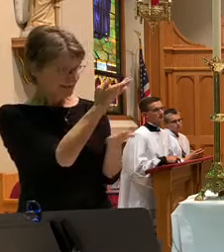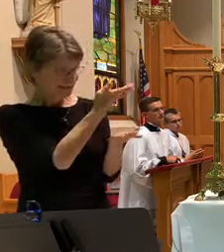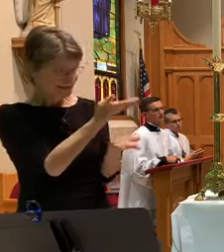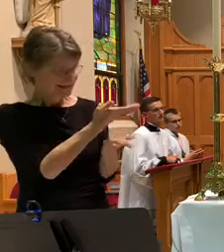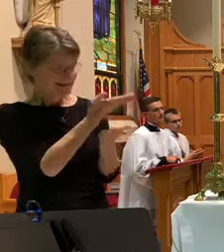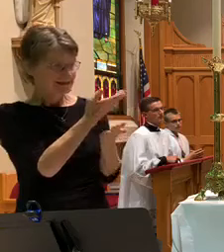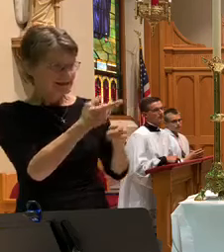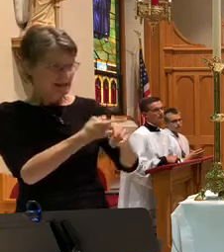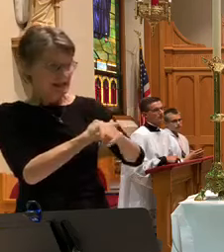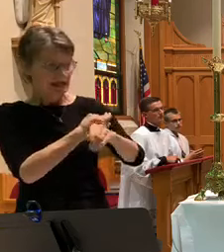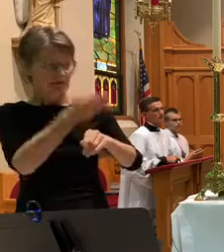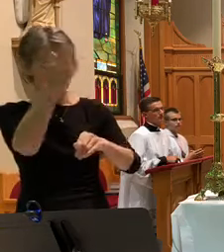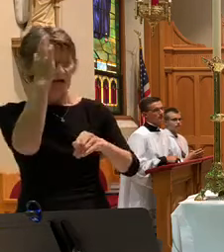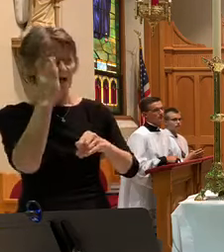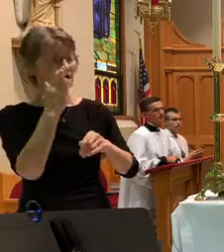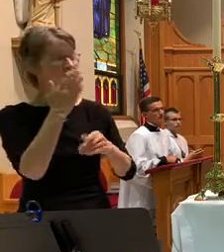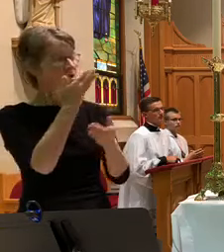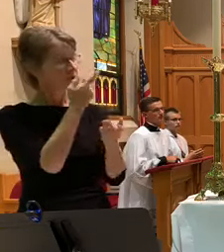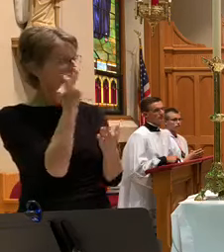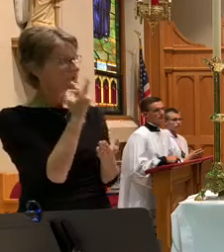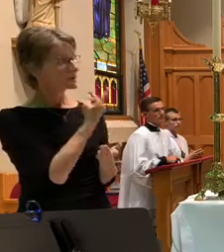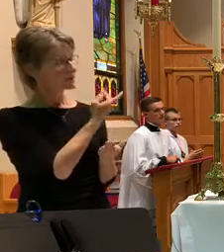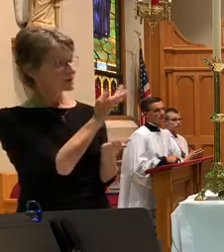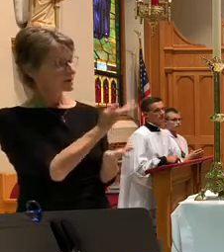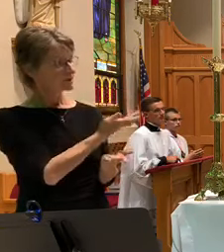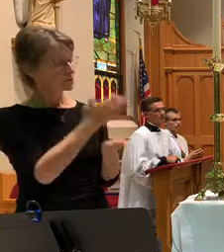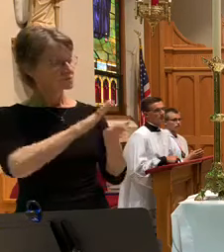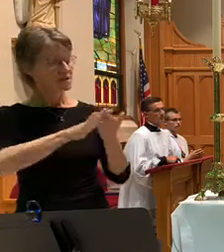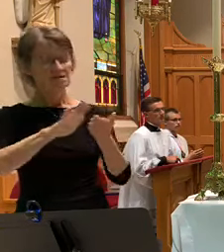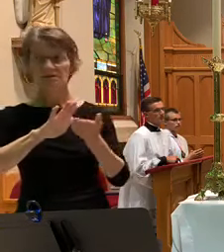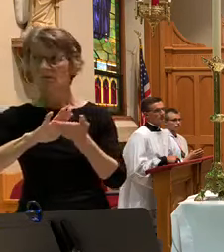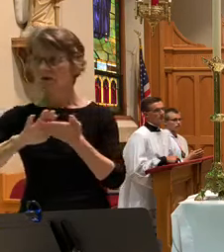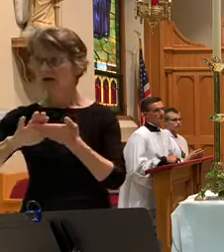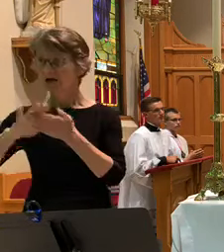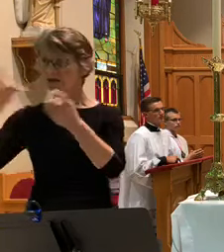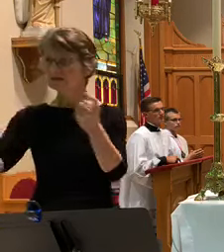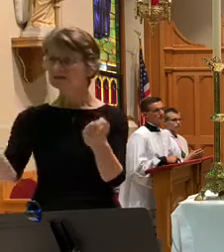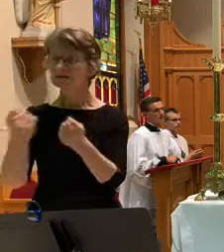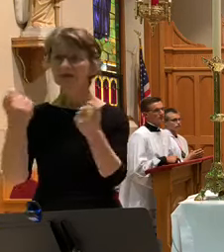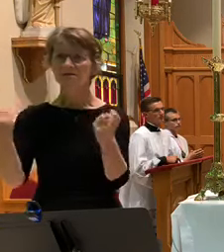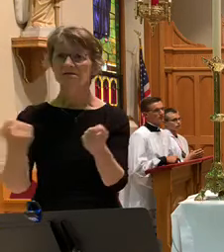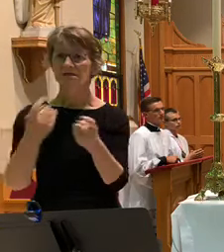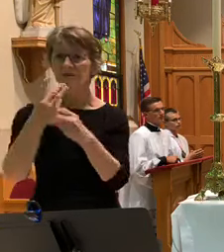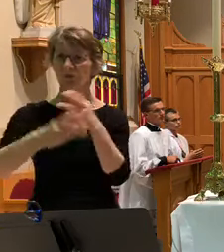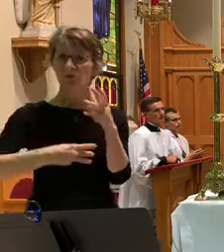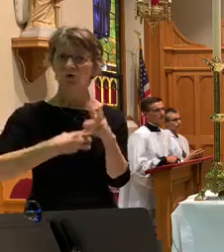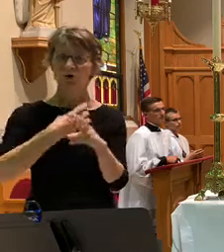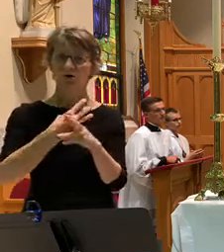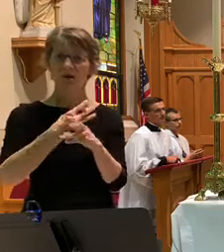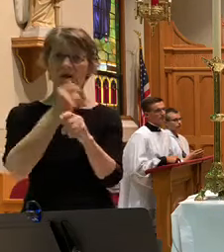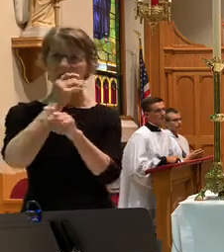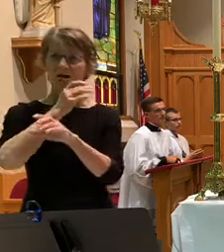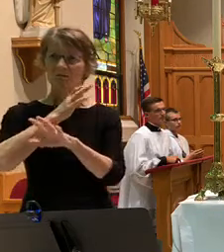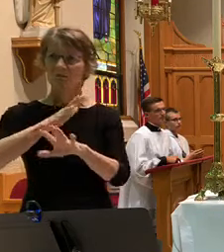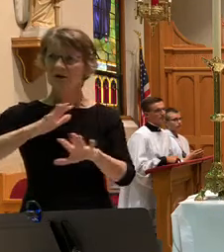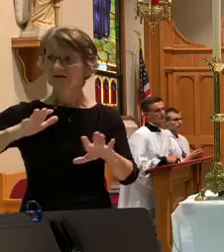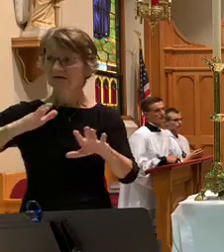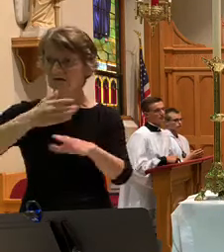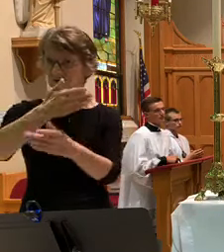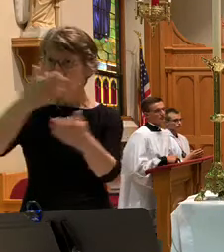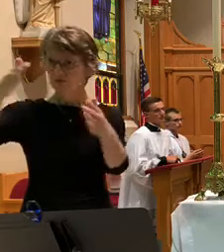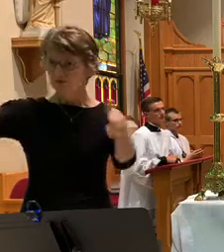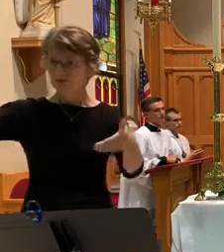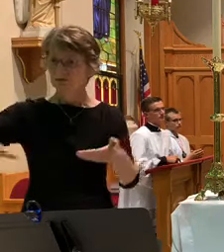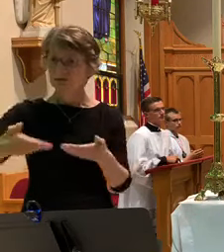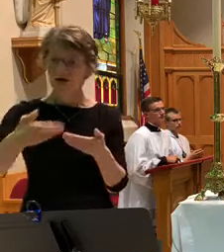Behold, the Lamb of God. Behold him who takes away the sins of the world. Blessed are those called to the supper of